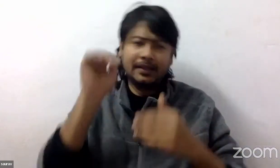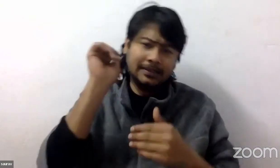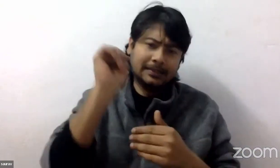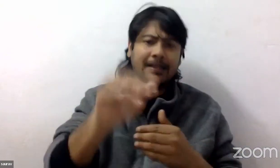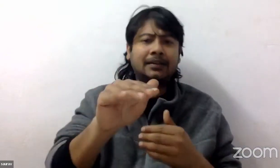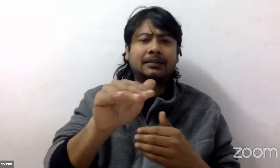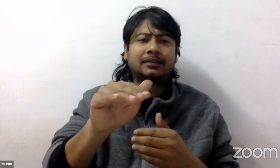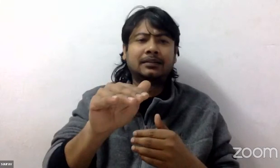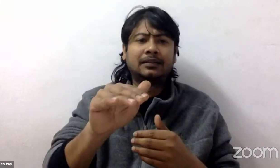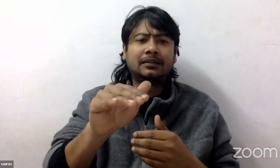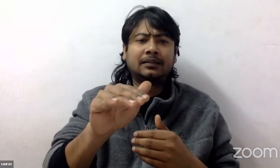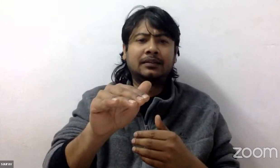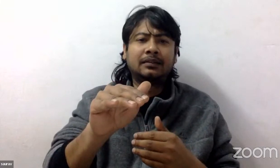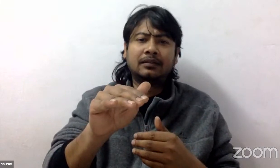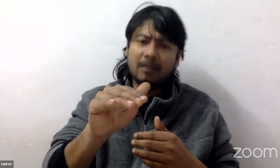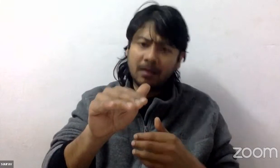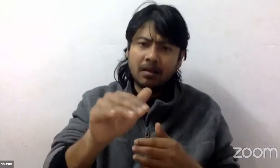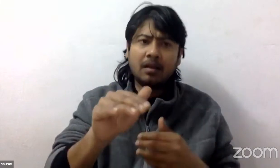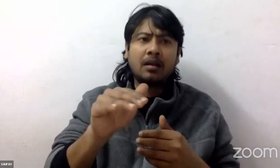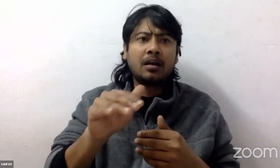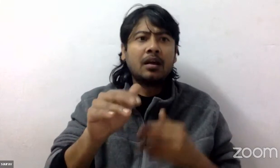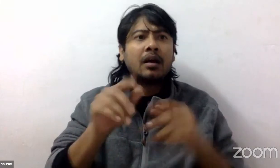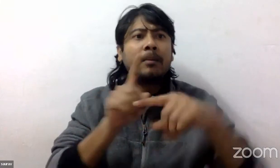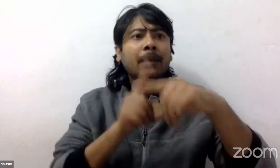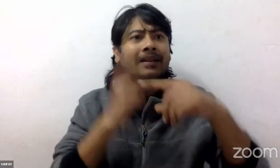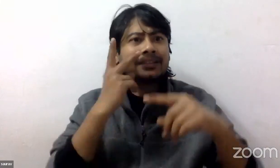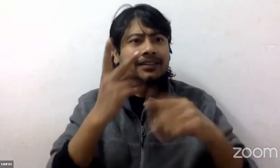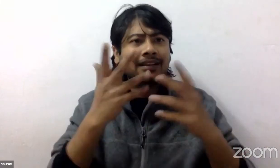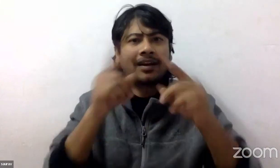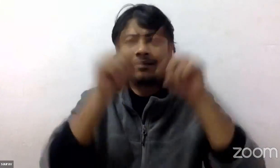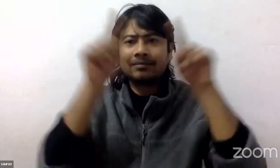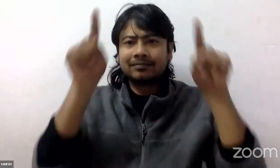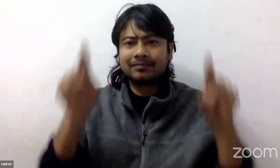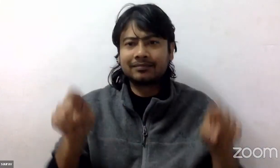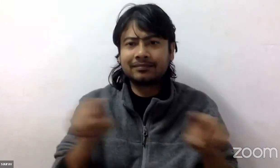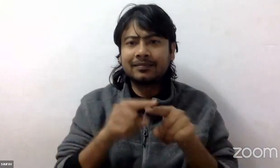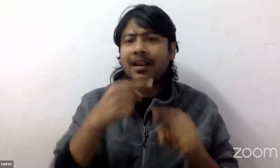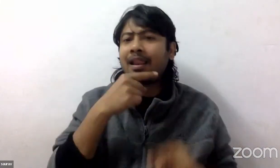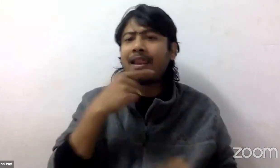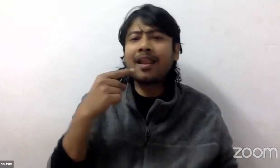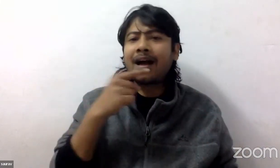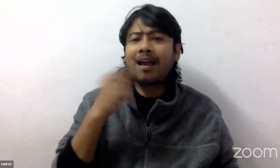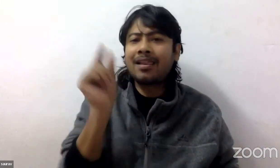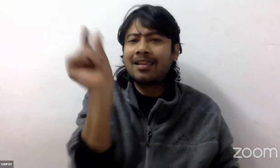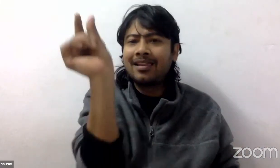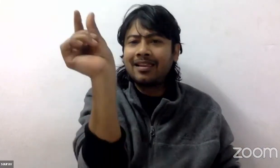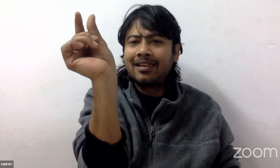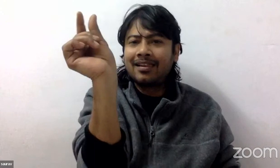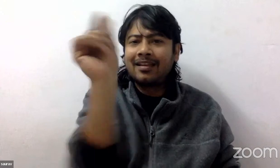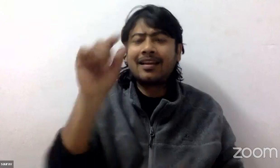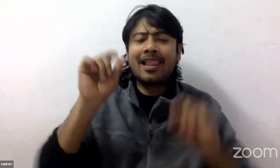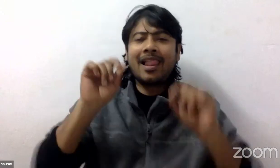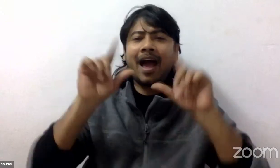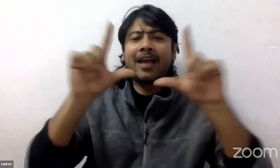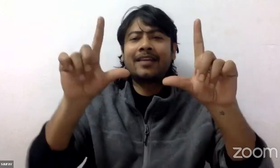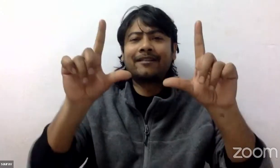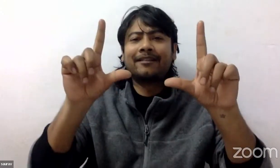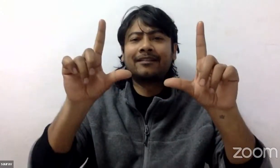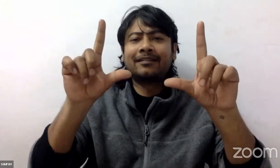this button and watch this session again. So I'm going to read all those items for the benefit of those who cannot read, who can